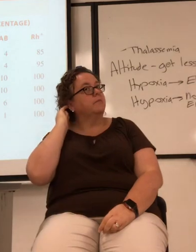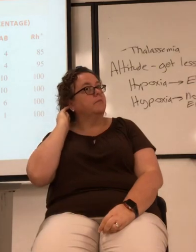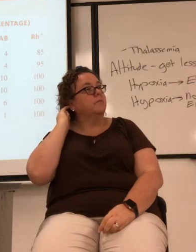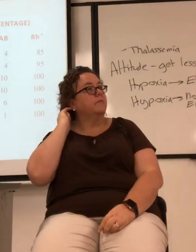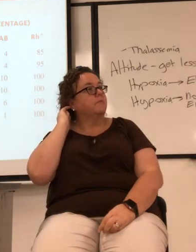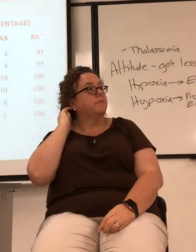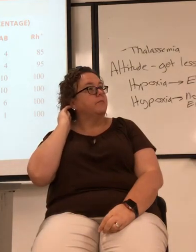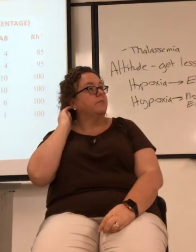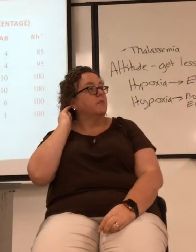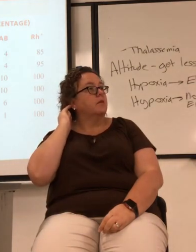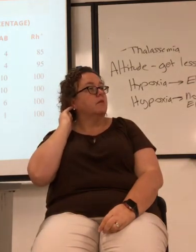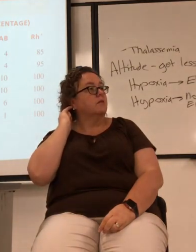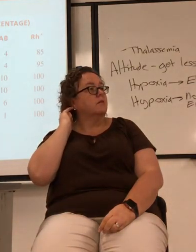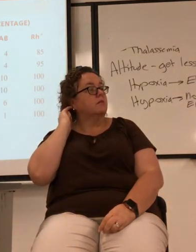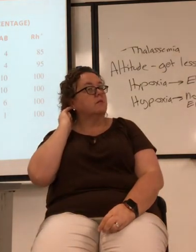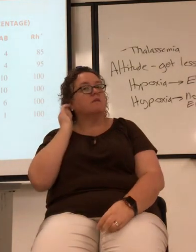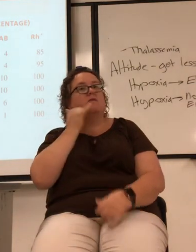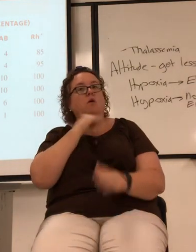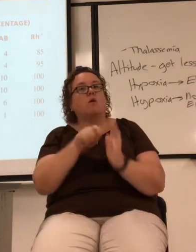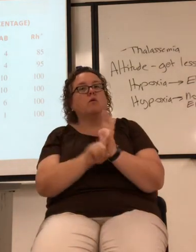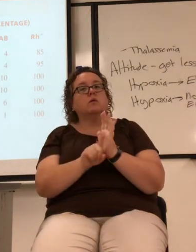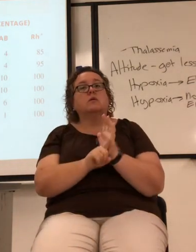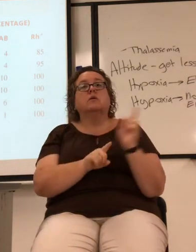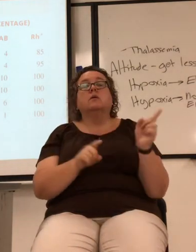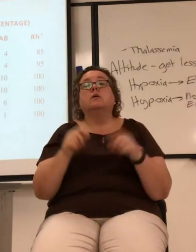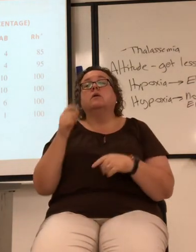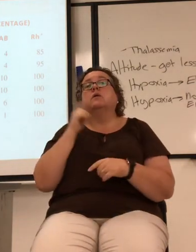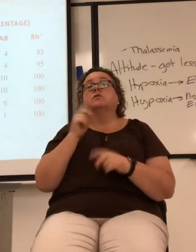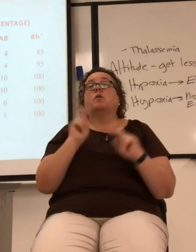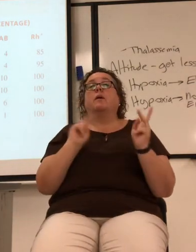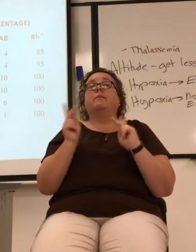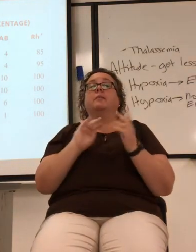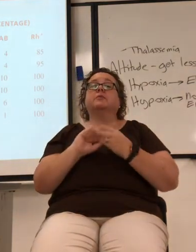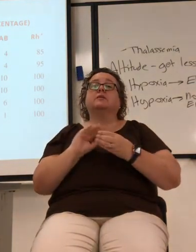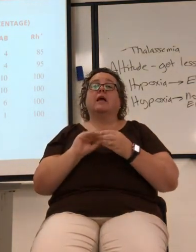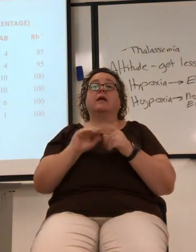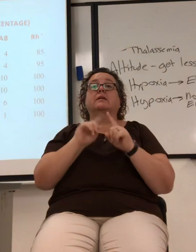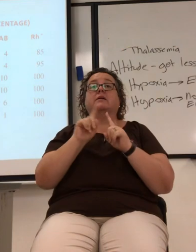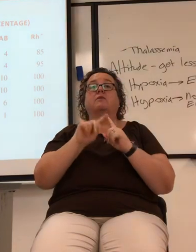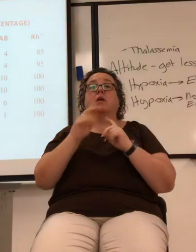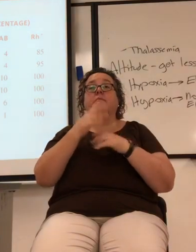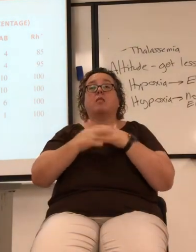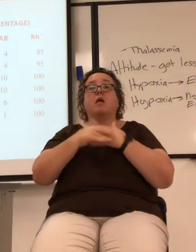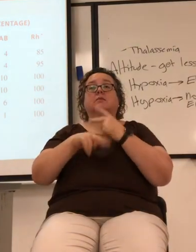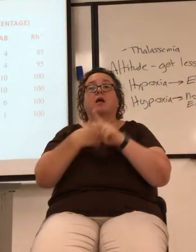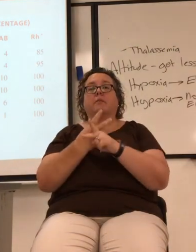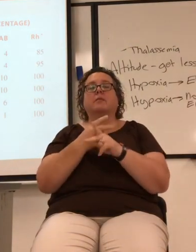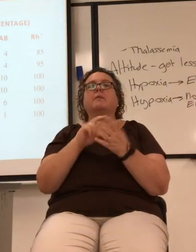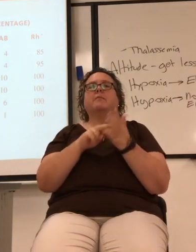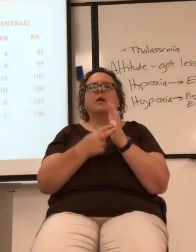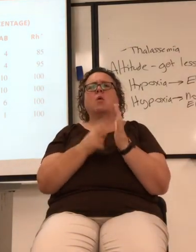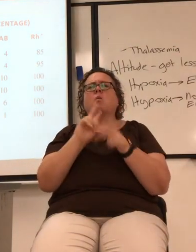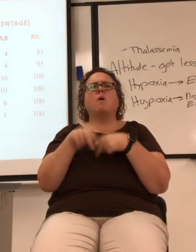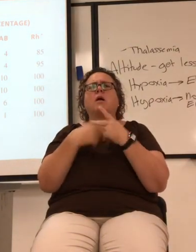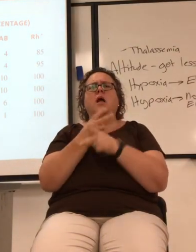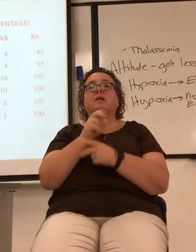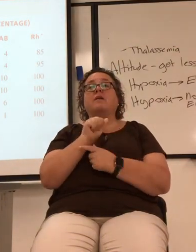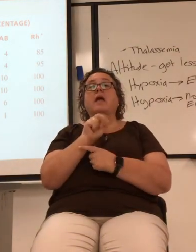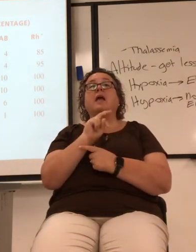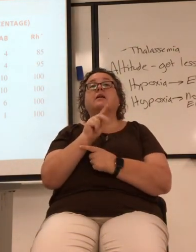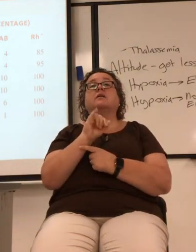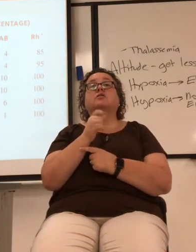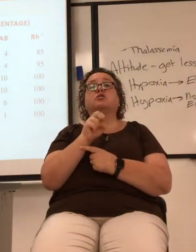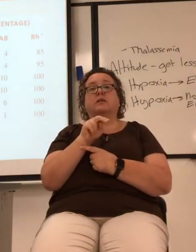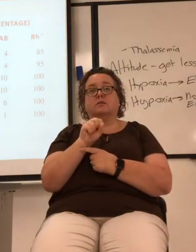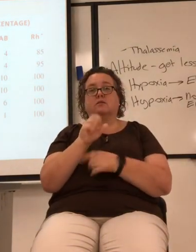So when people say blood type, what they really mean is what kinds of antigens are on your RBCs. That's type.